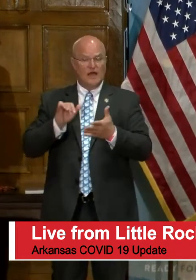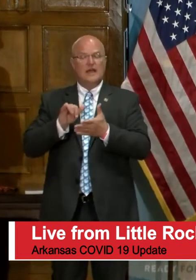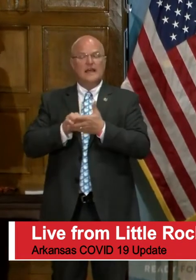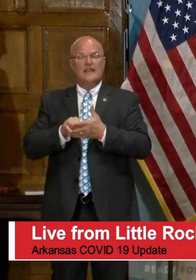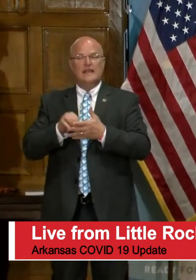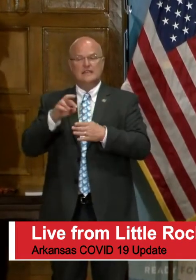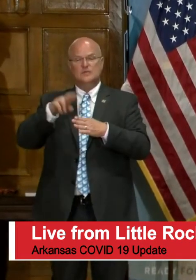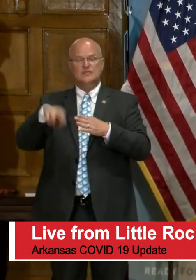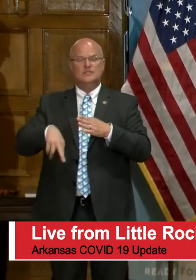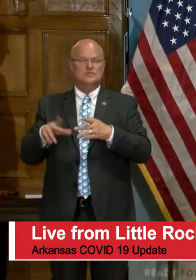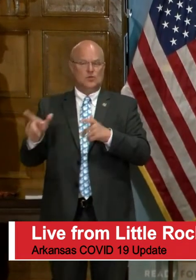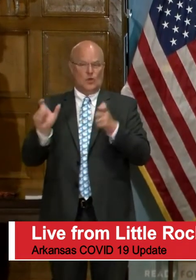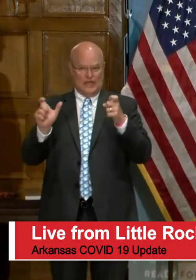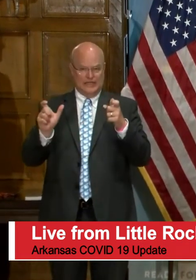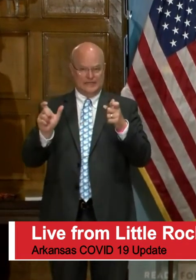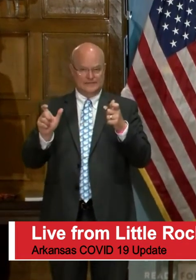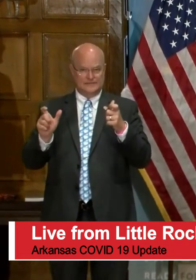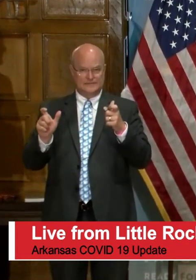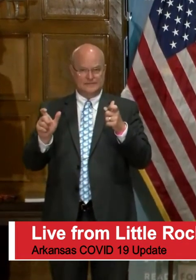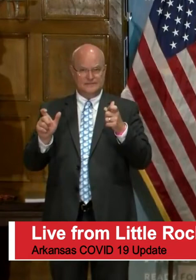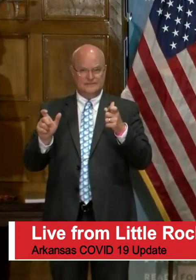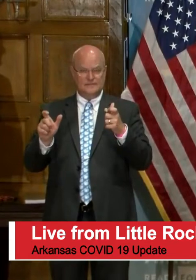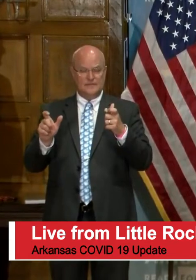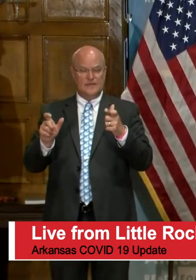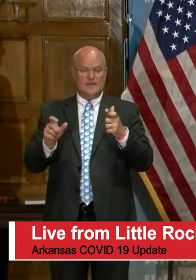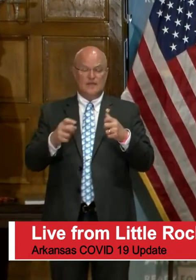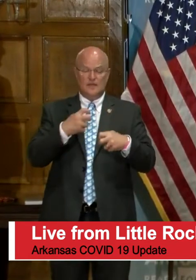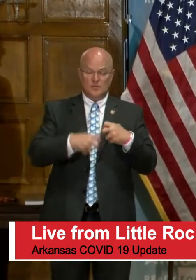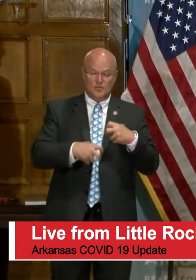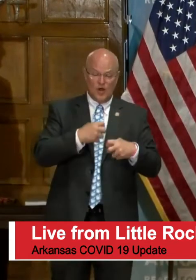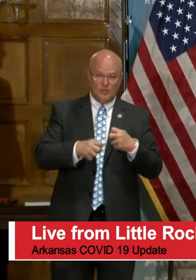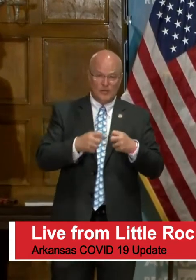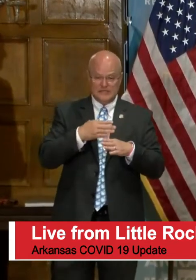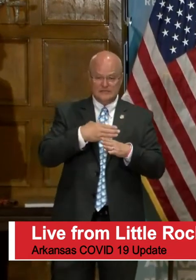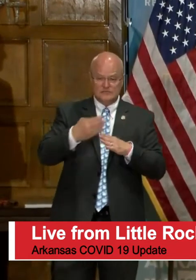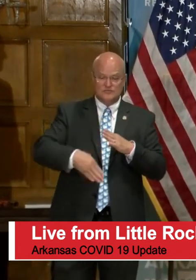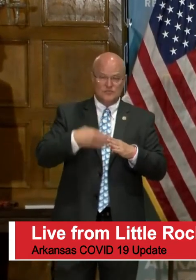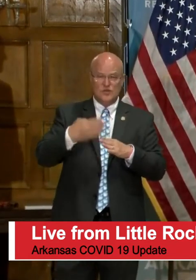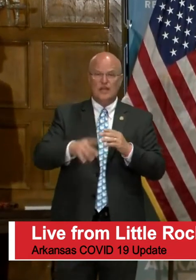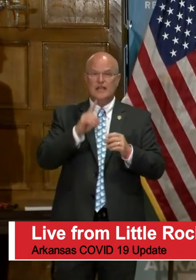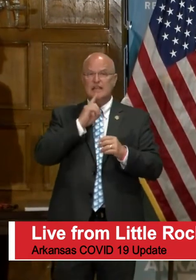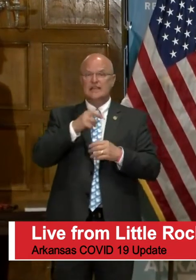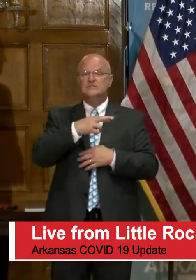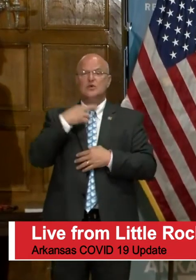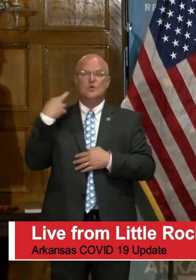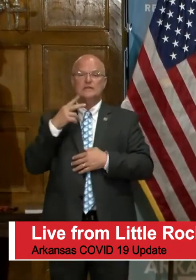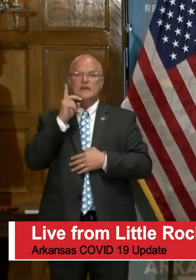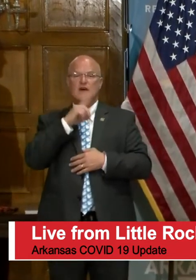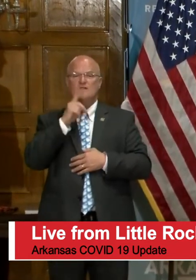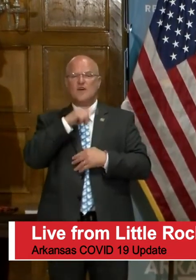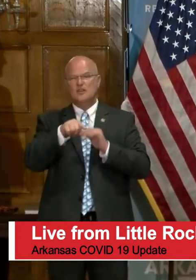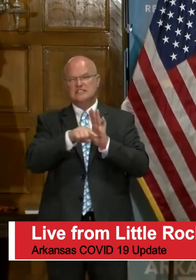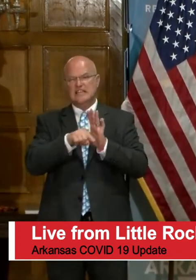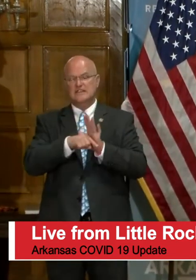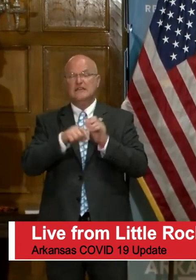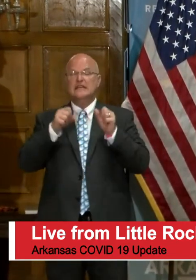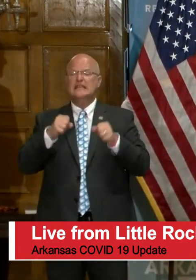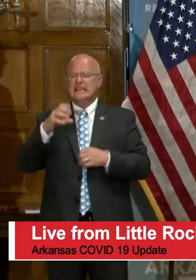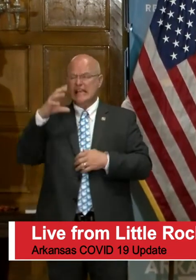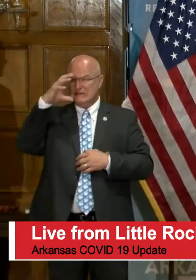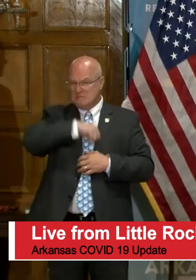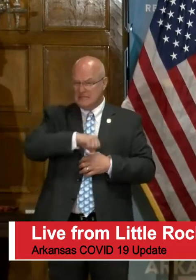it gets results very quickly. The disadvantage, as it's turning out, is that there's a risk of false negative. It can